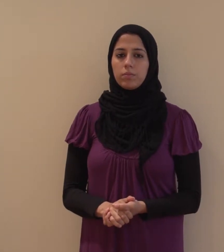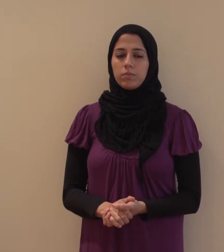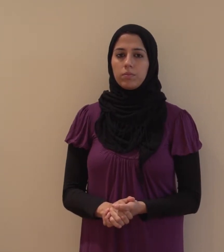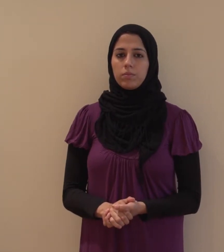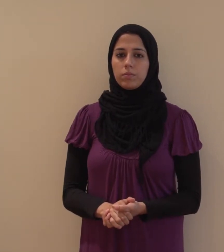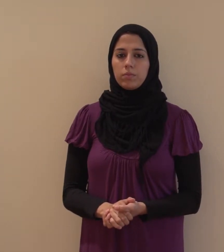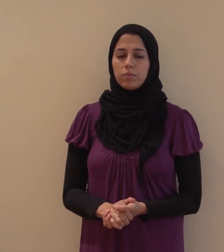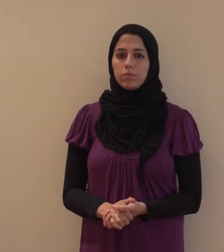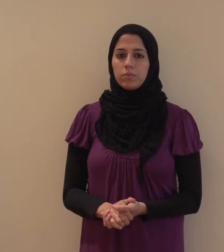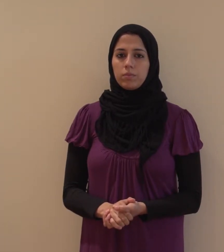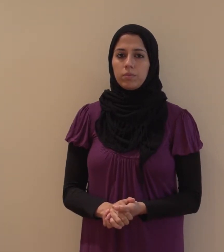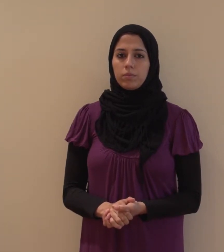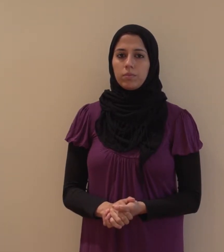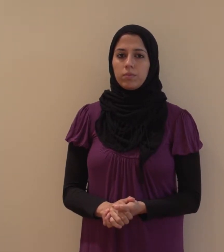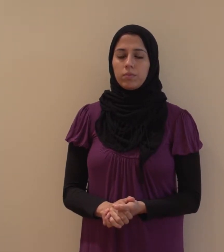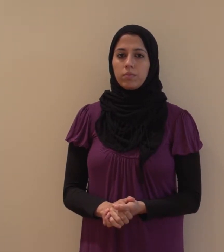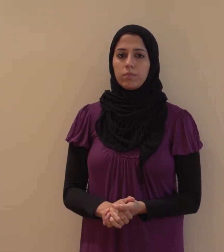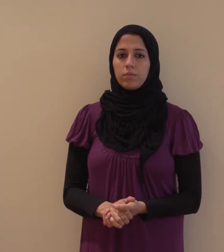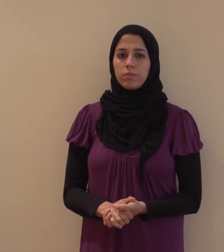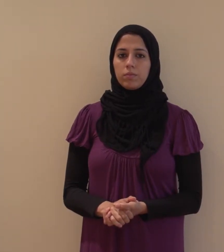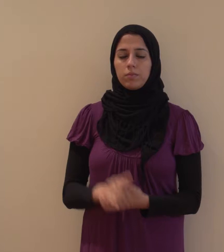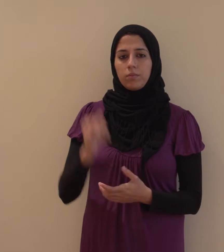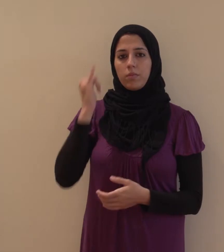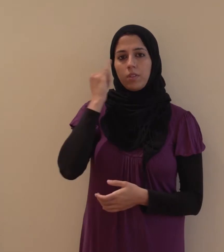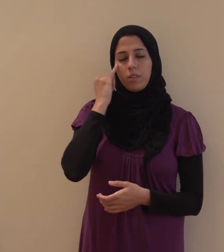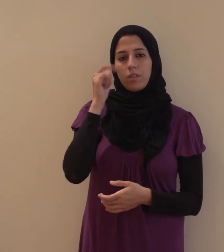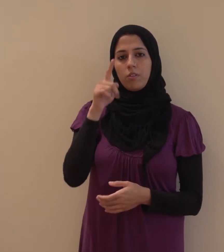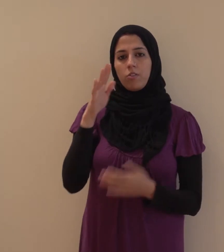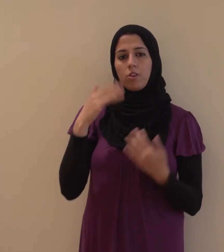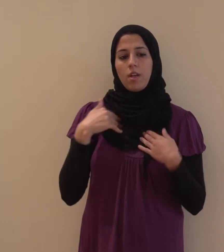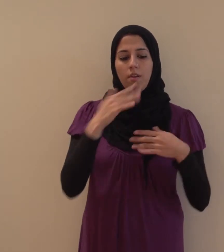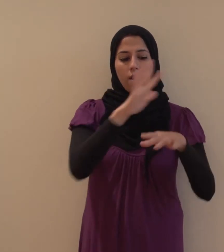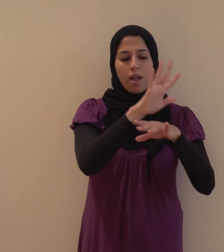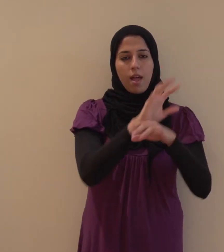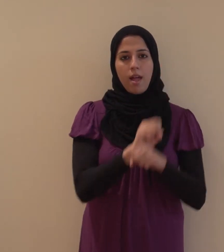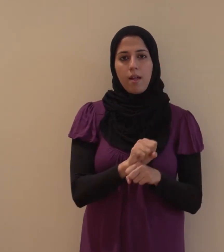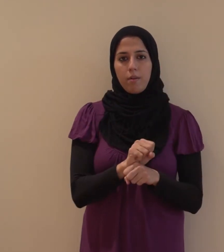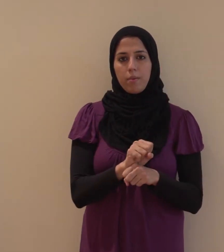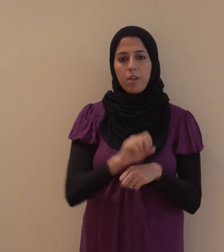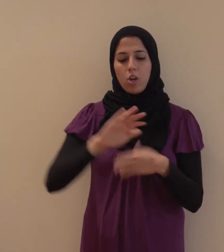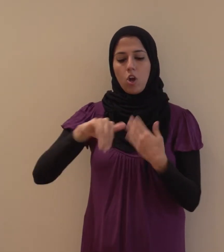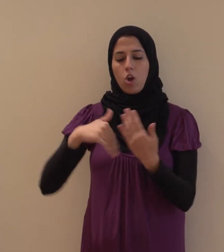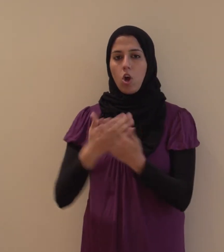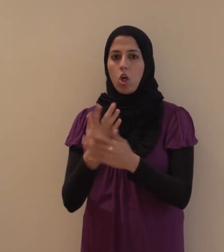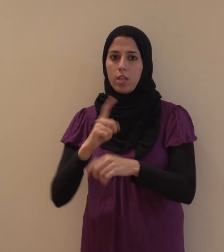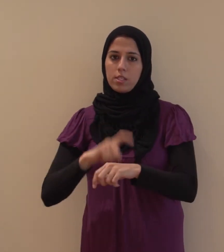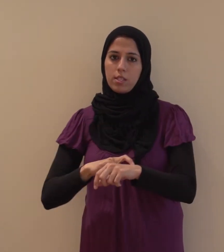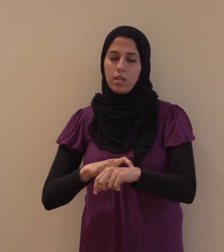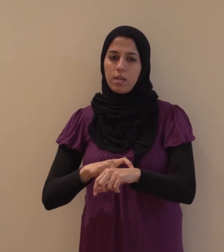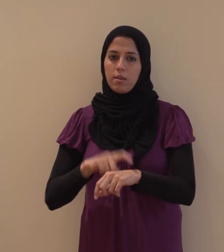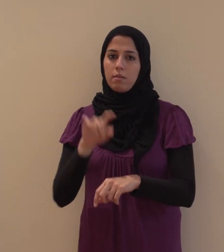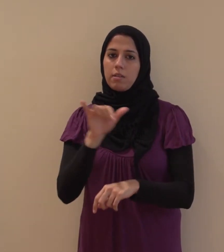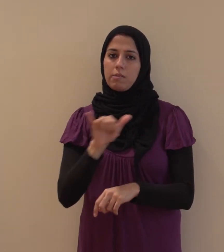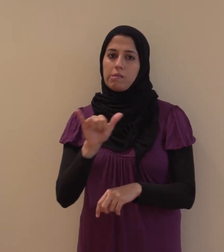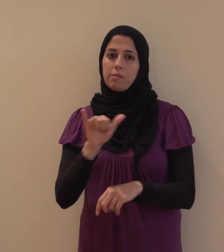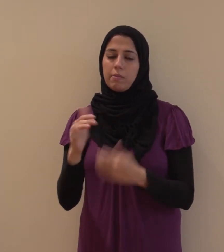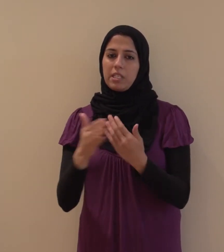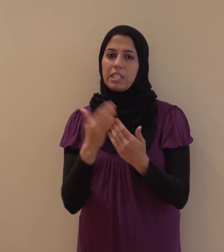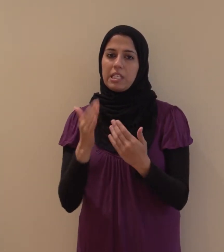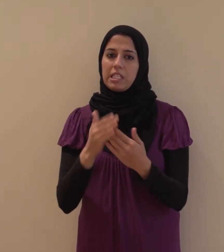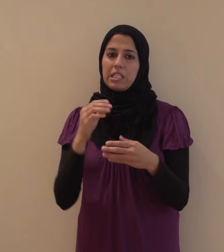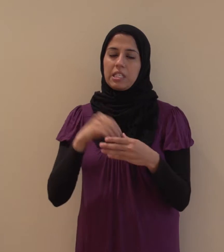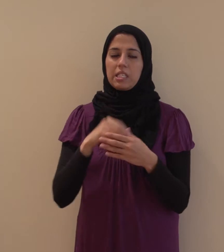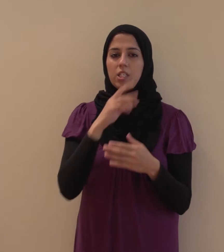inshallah those two things, you know, you will have in the month of Ramadan too. There should be a difference between your fasting and non-fasting